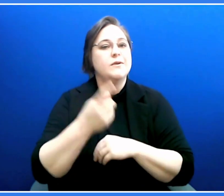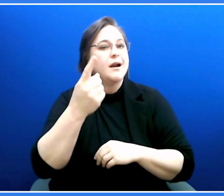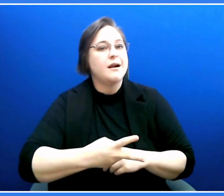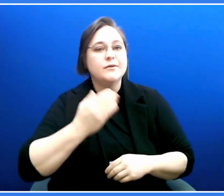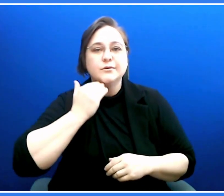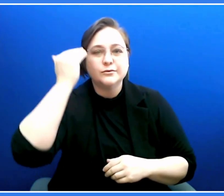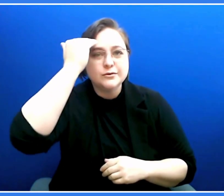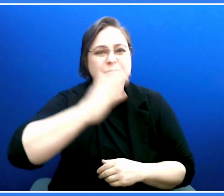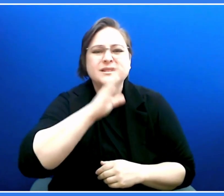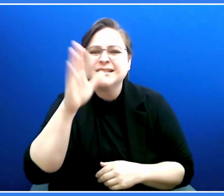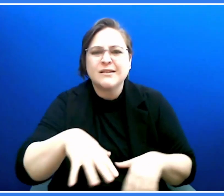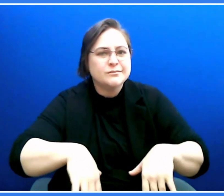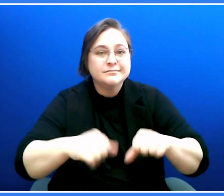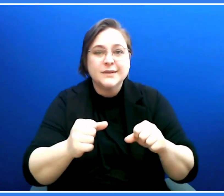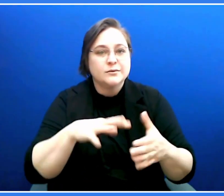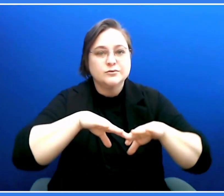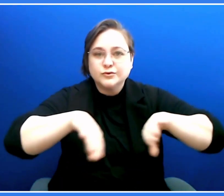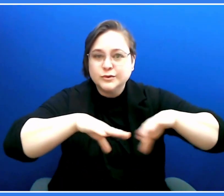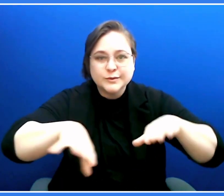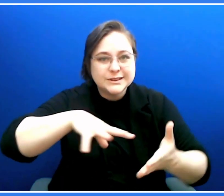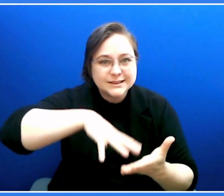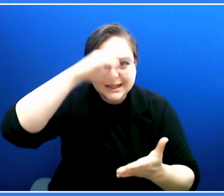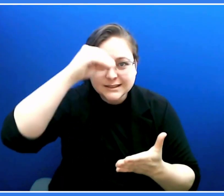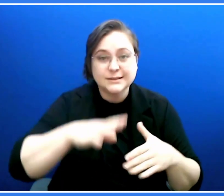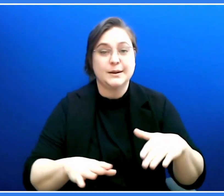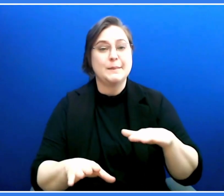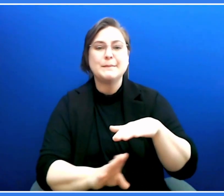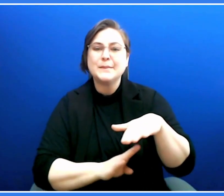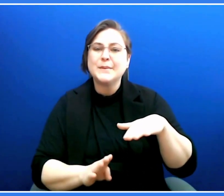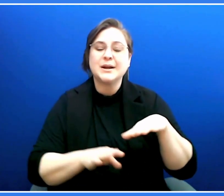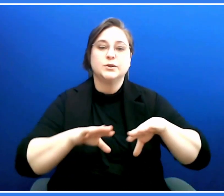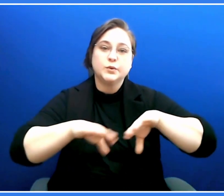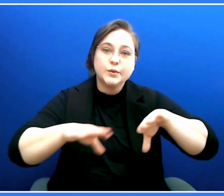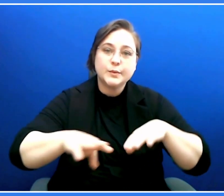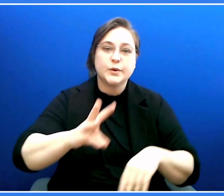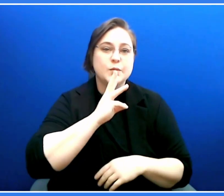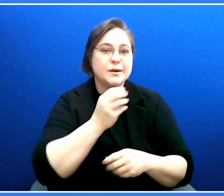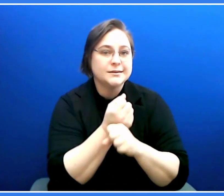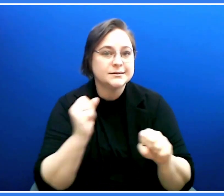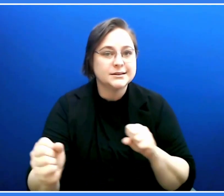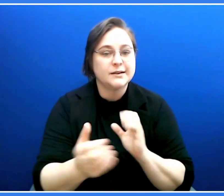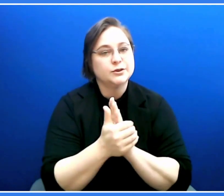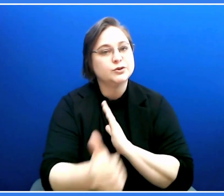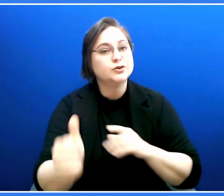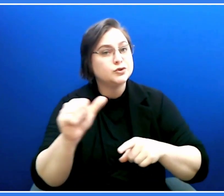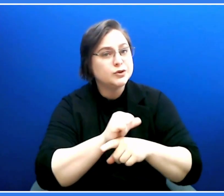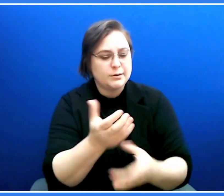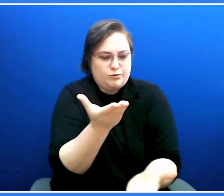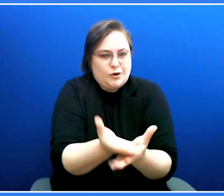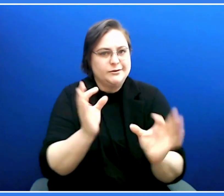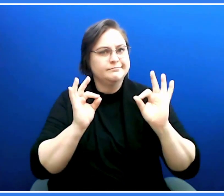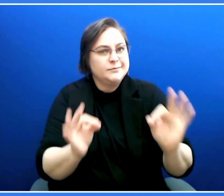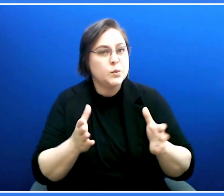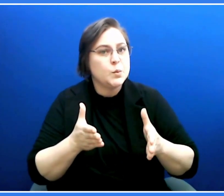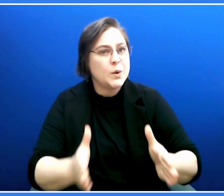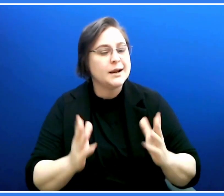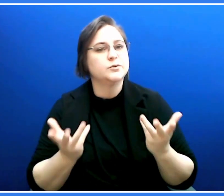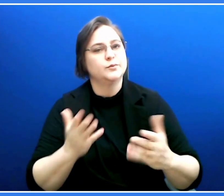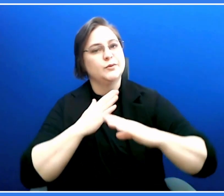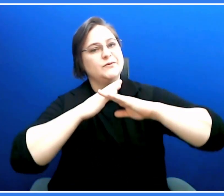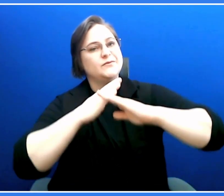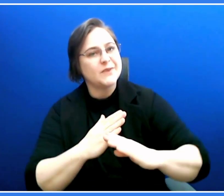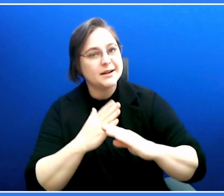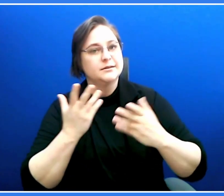taken a swimming lesson. Basic swimming and water safety skills training is a proven, effective way to prevent drowning.